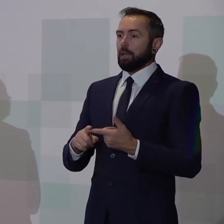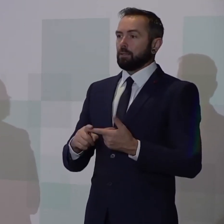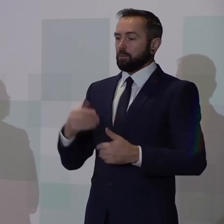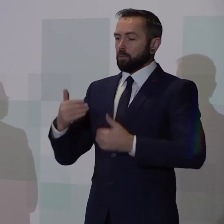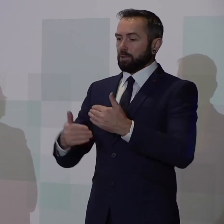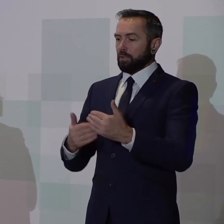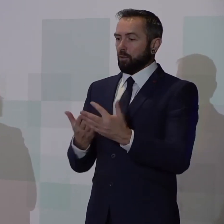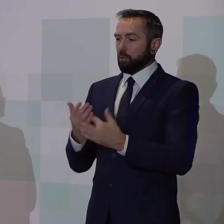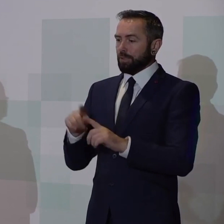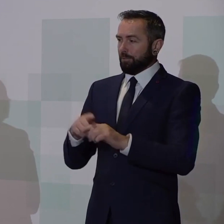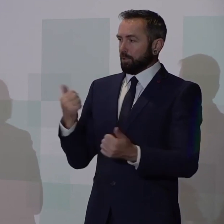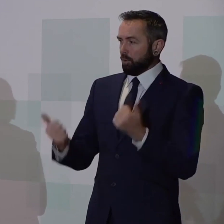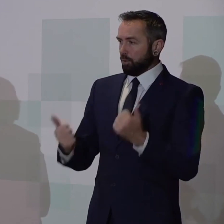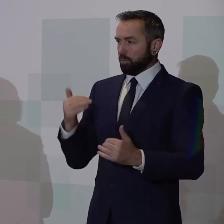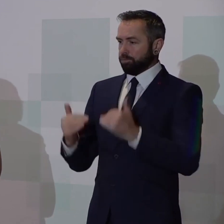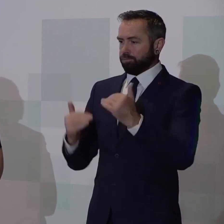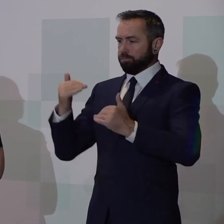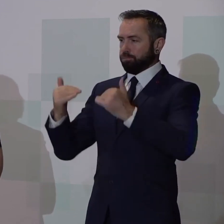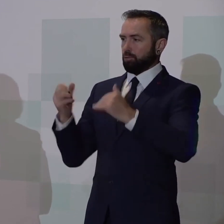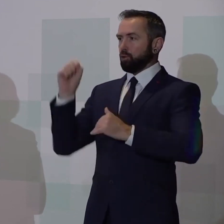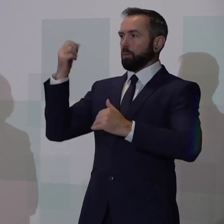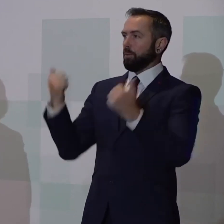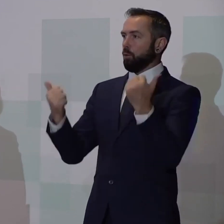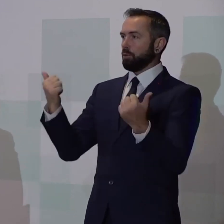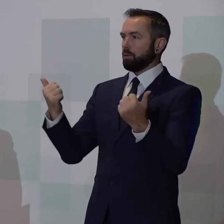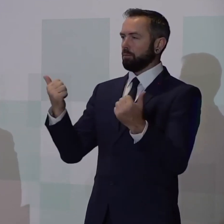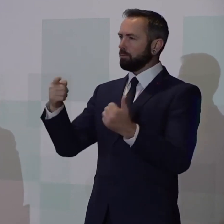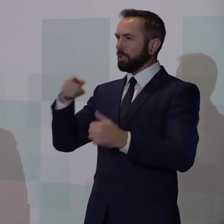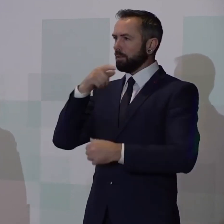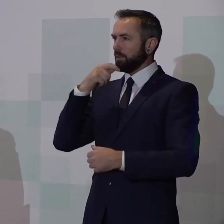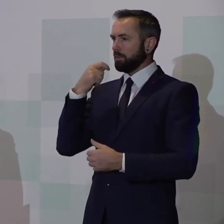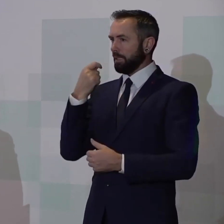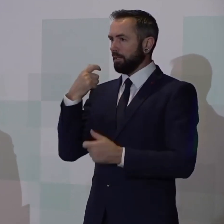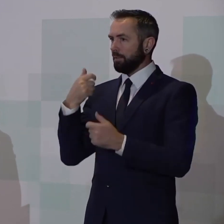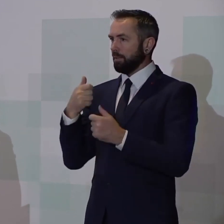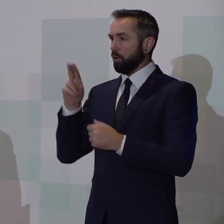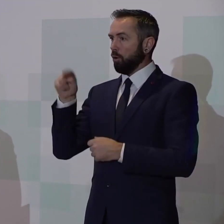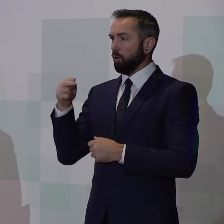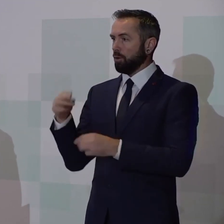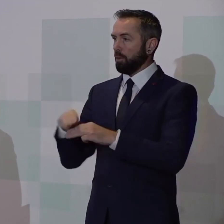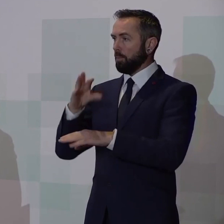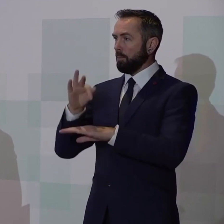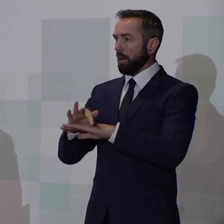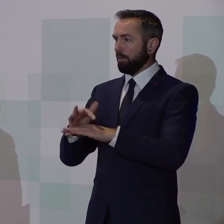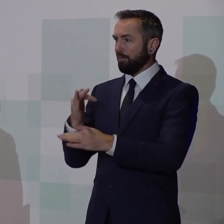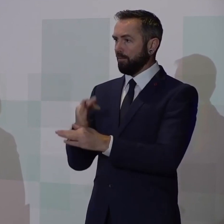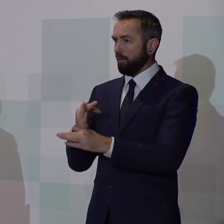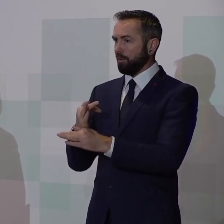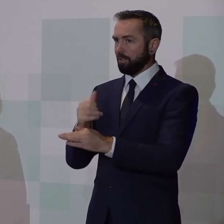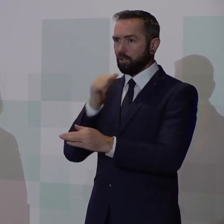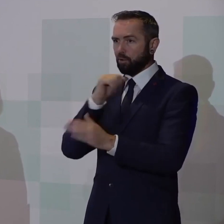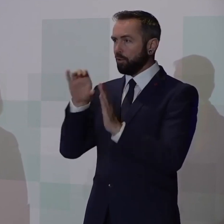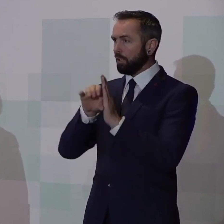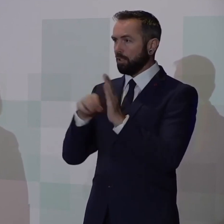Court, and the court there was quite clear that as an unmarried father, he didn't have